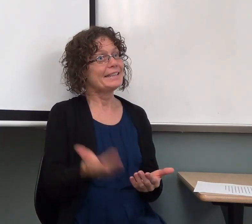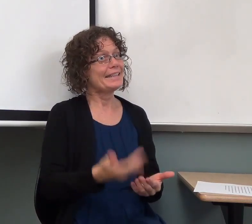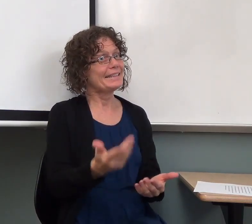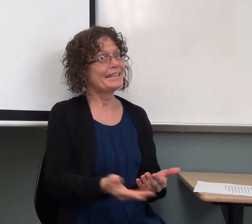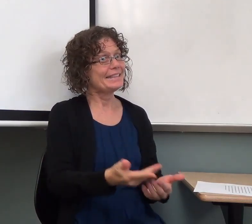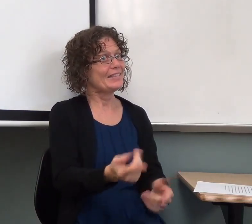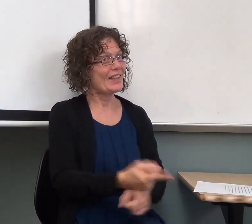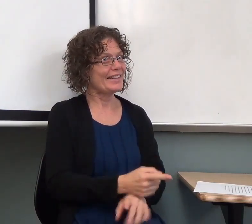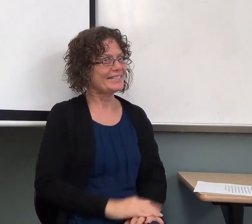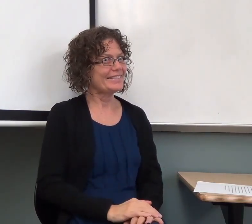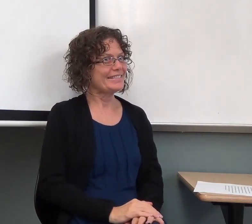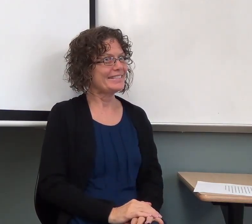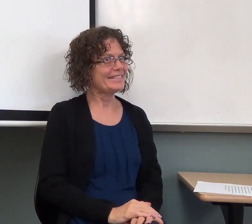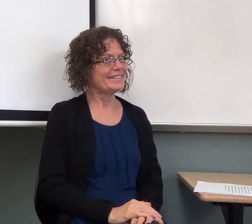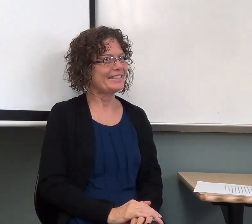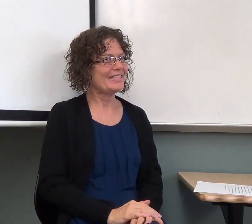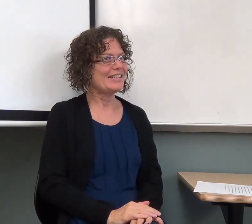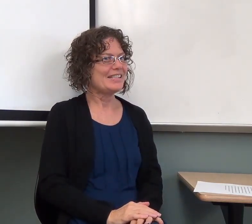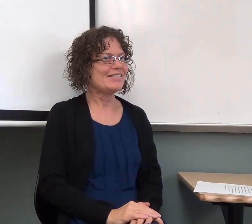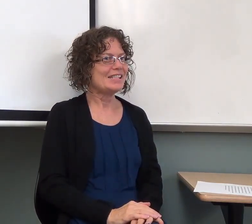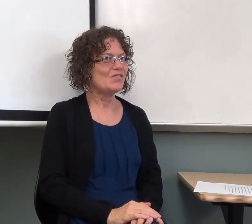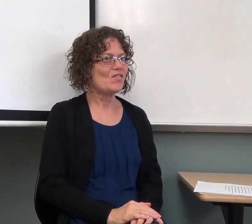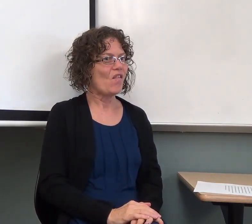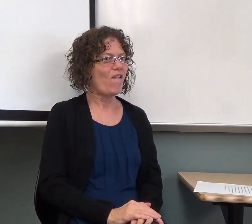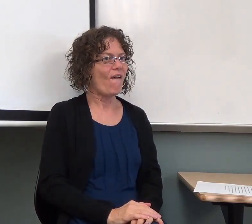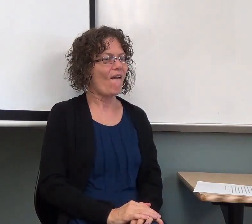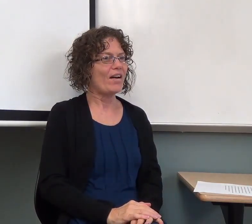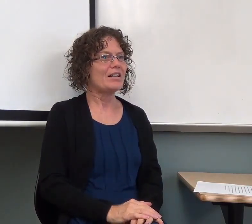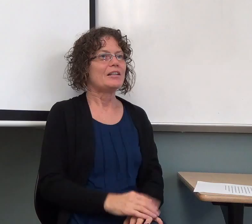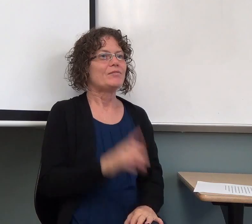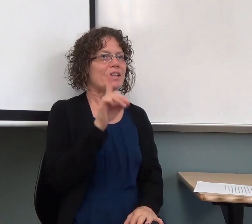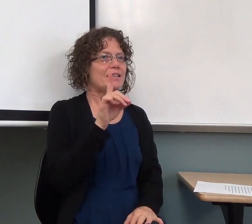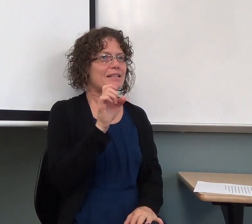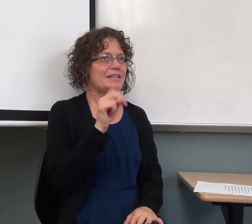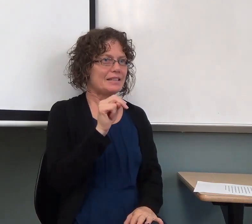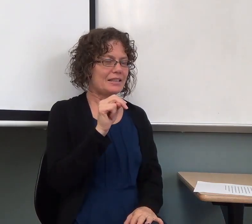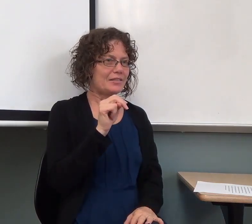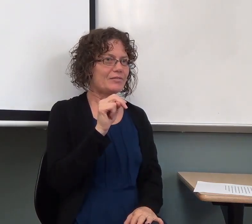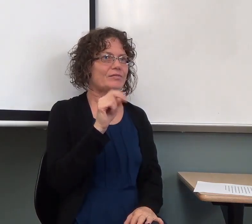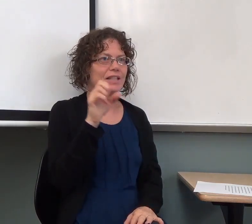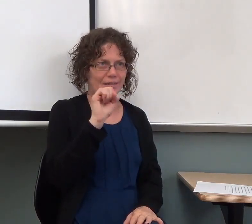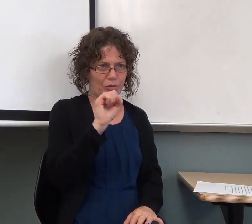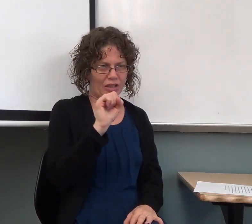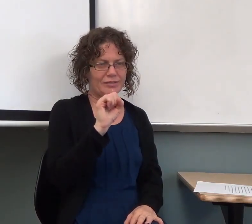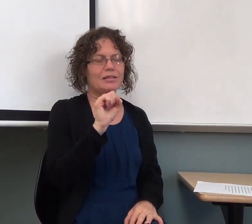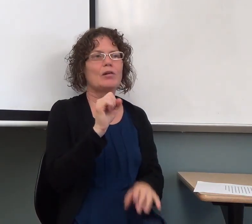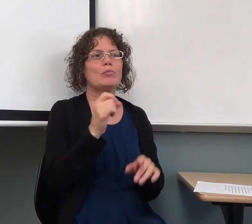Maybe there's a harder one in here. Hold on. Dean is the subject. Also a proper noun.